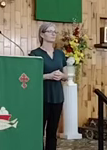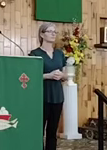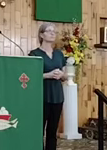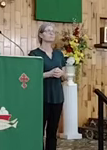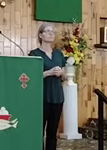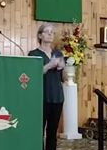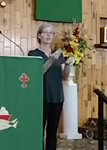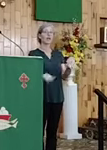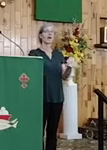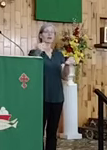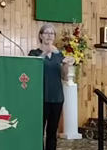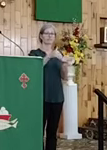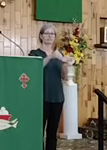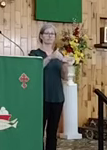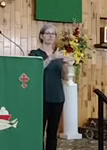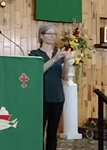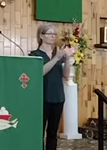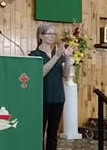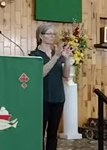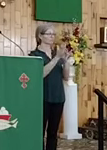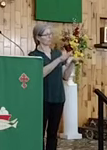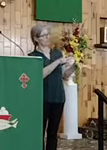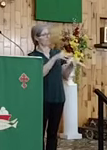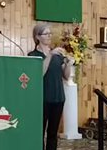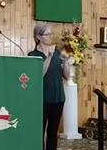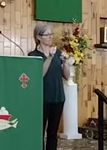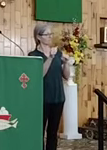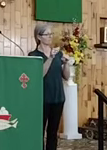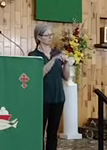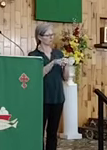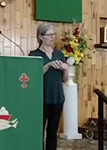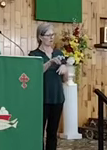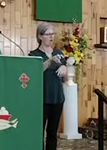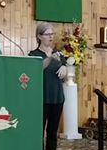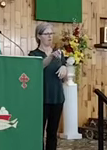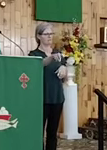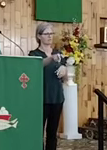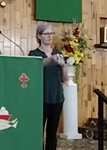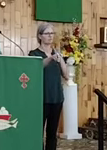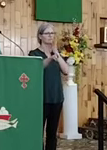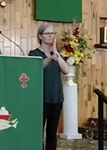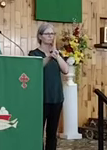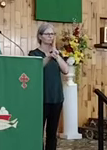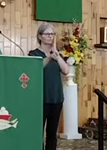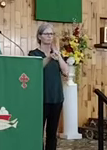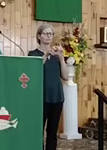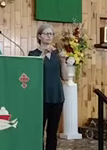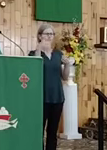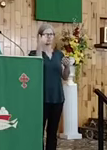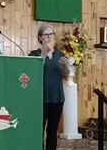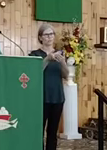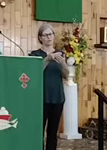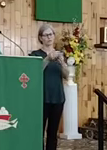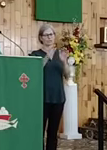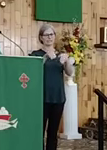Again, Jesus left the district of Tyre, and he went by the way of Sidon to the Sea of